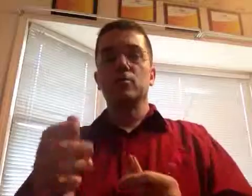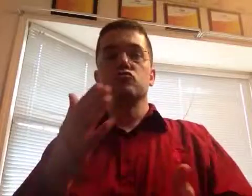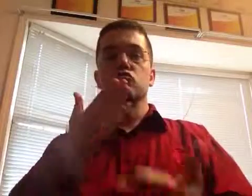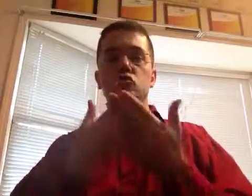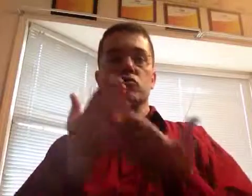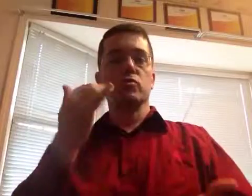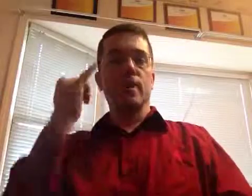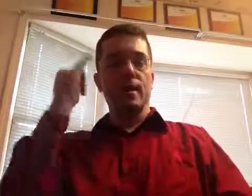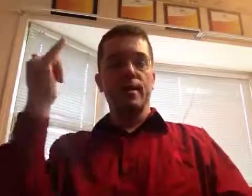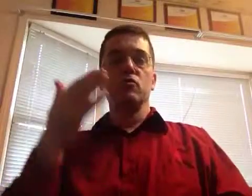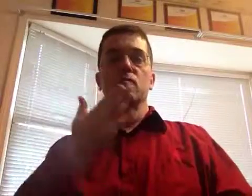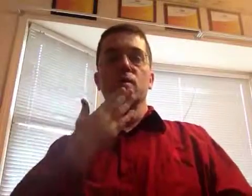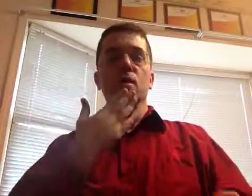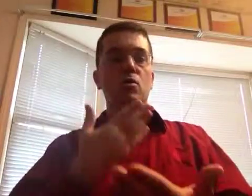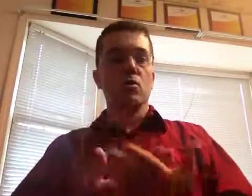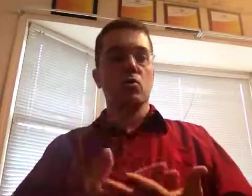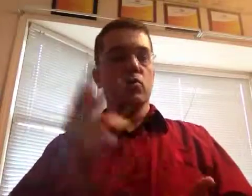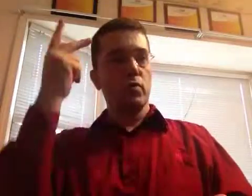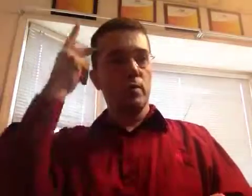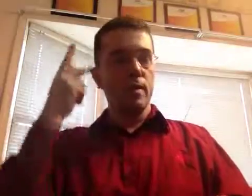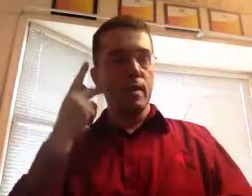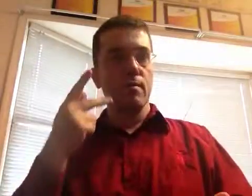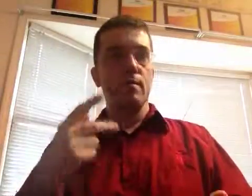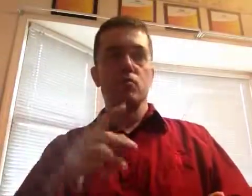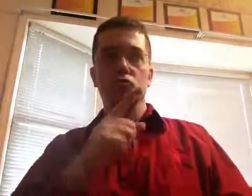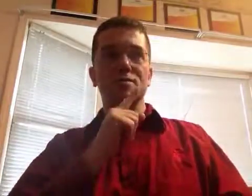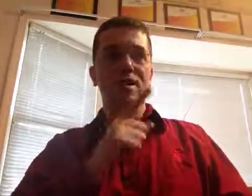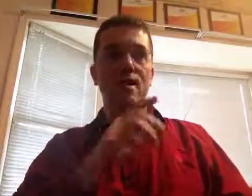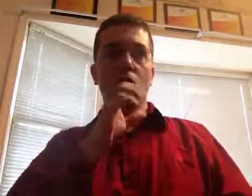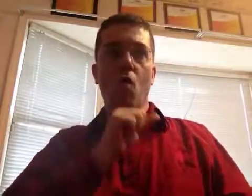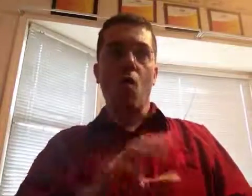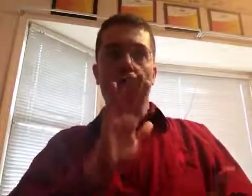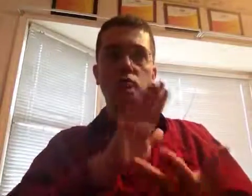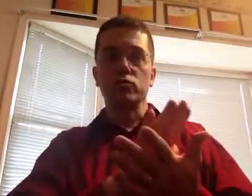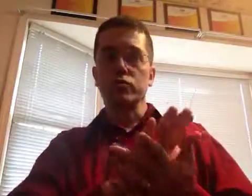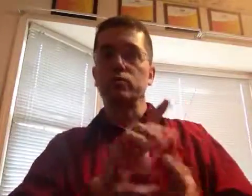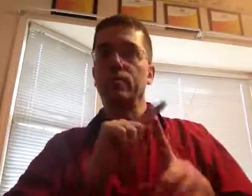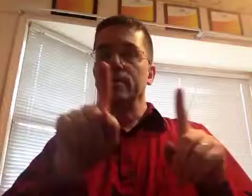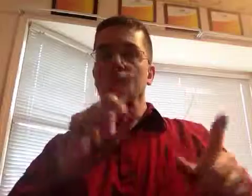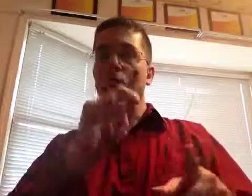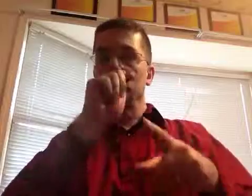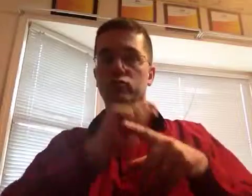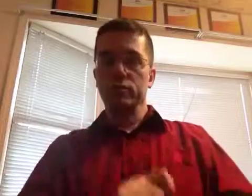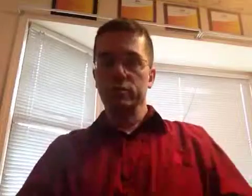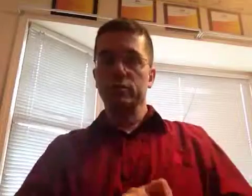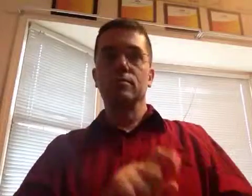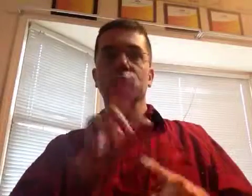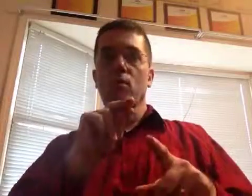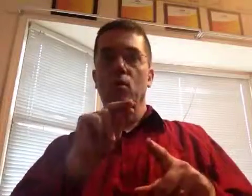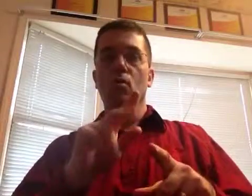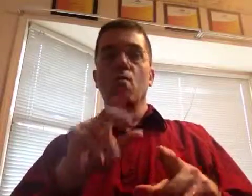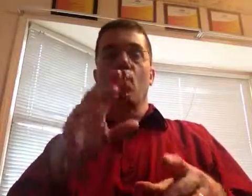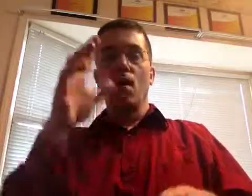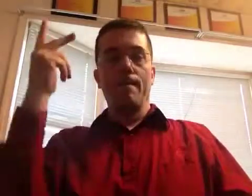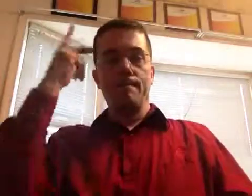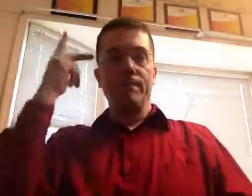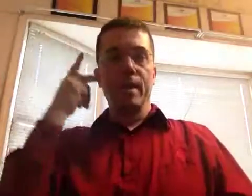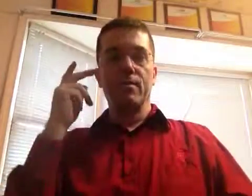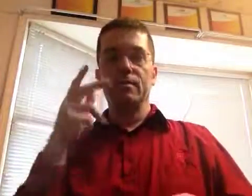being I think you said old school, but I think it's the right way for parents to not be so stinking involved in